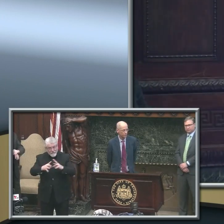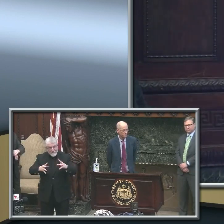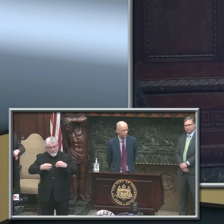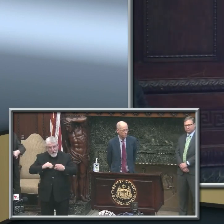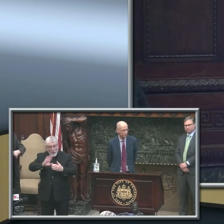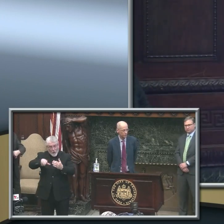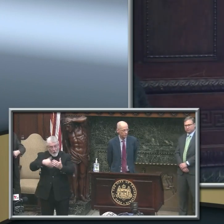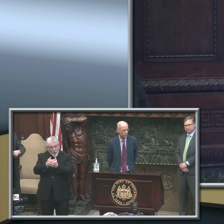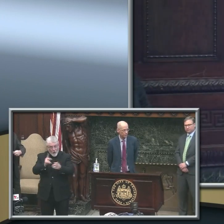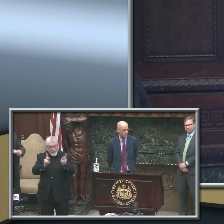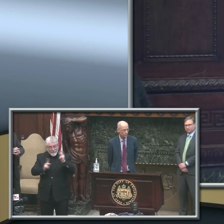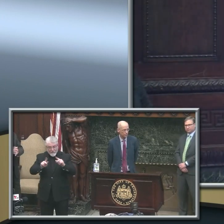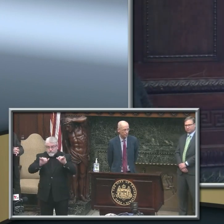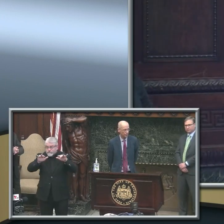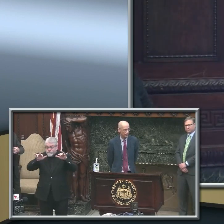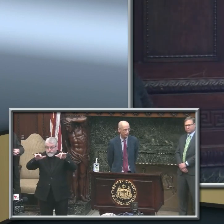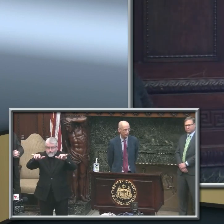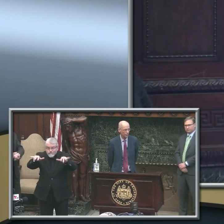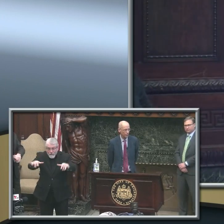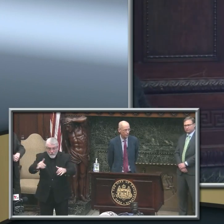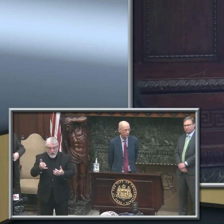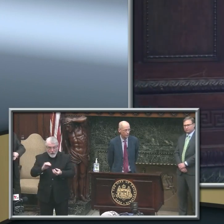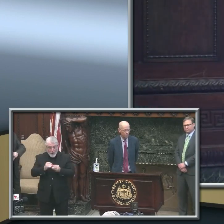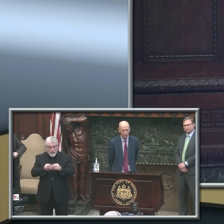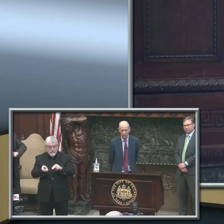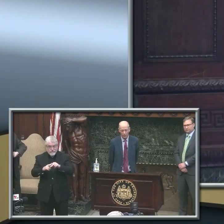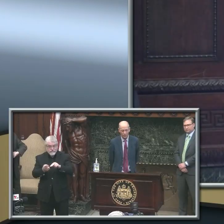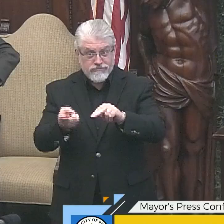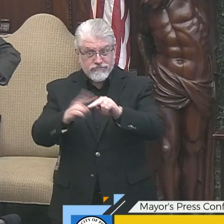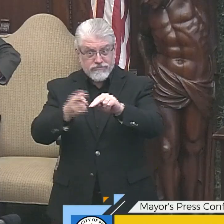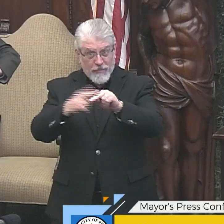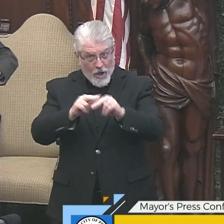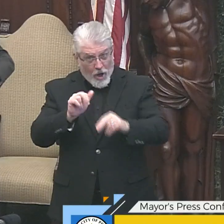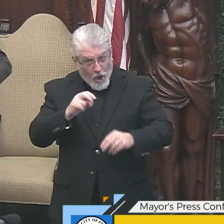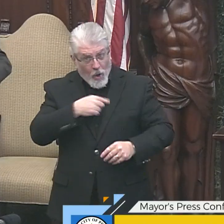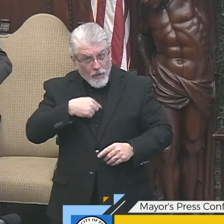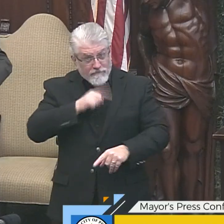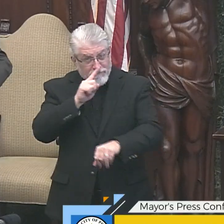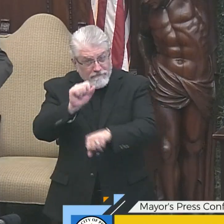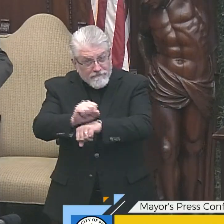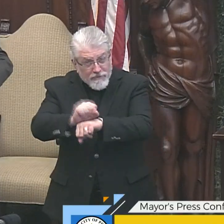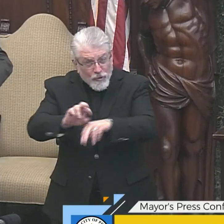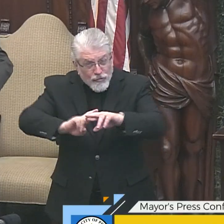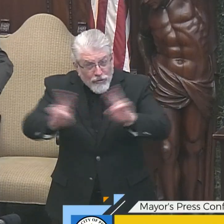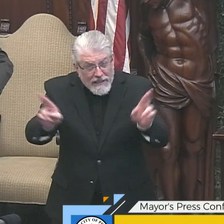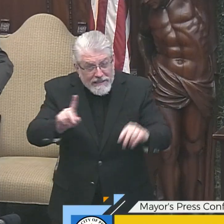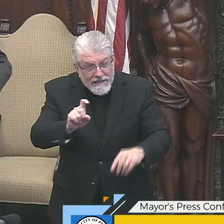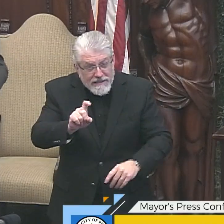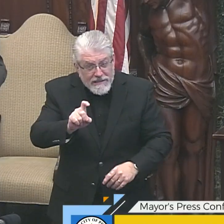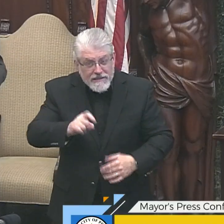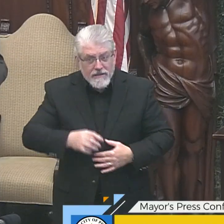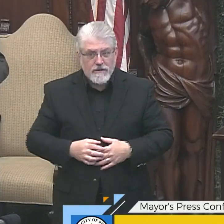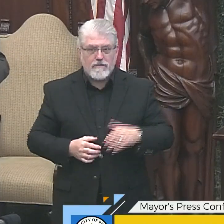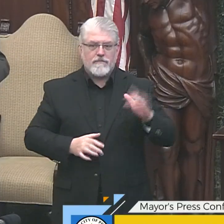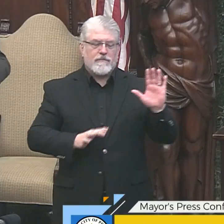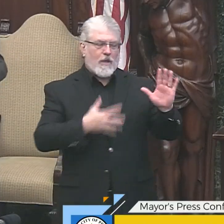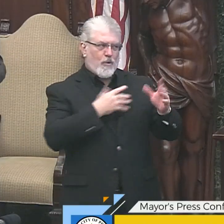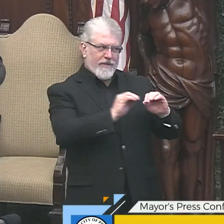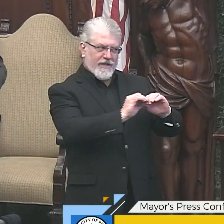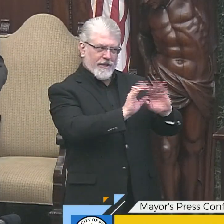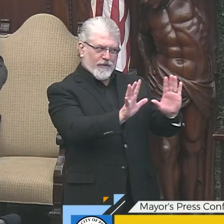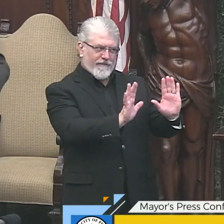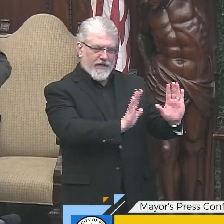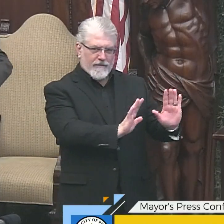tests keep doubling and tripling within the coming days? So let's be clear, across the whole country, across the